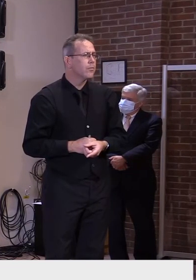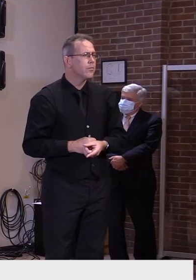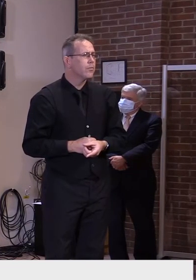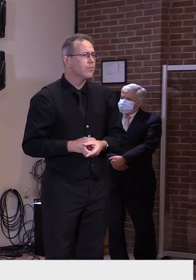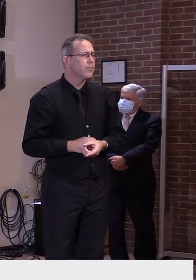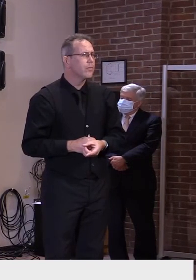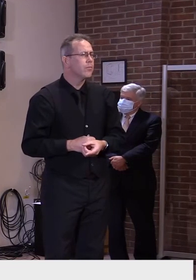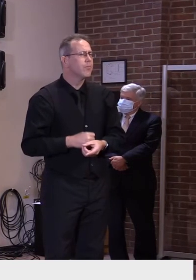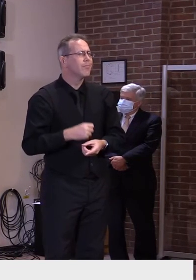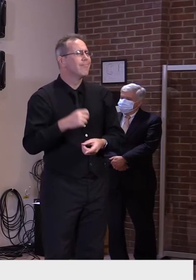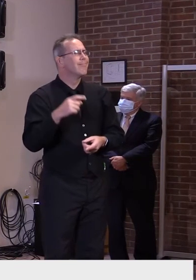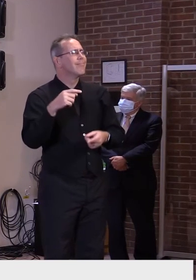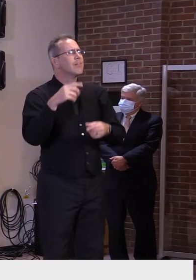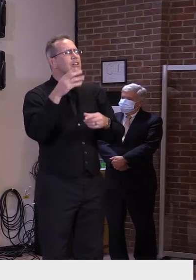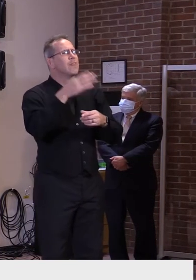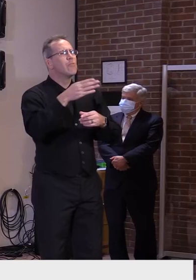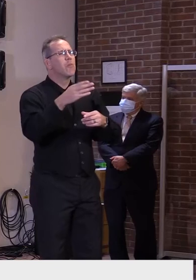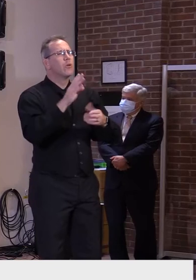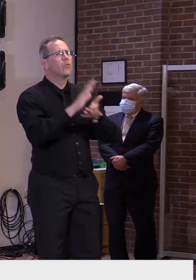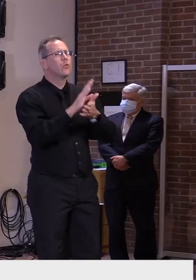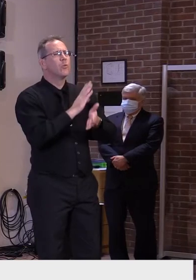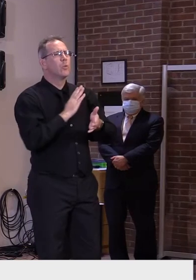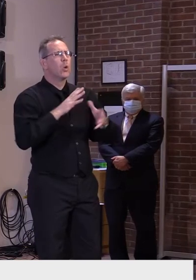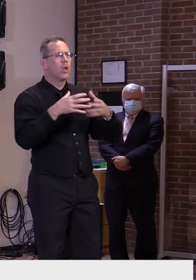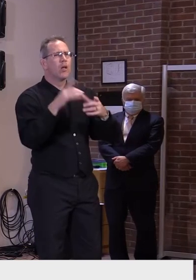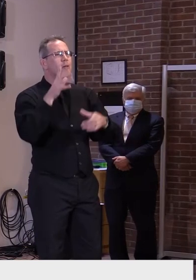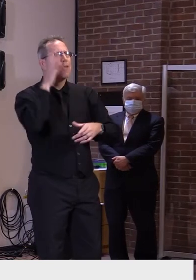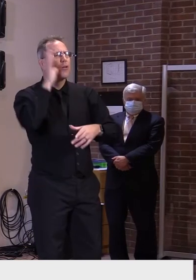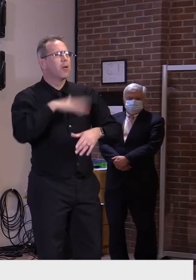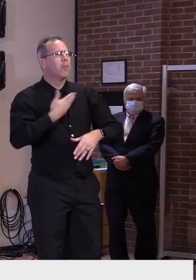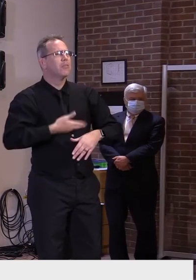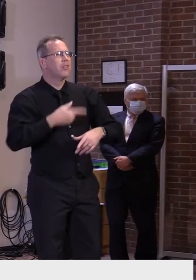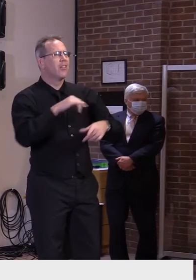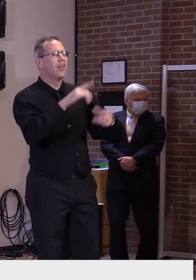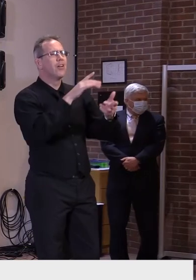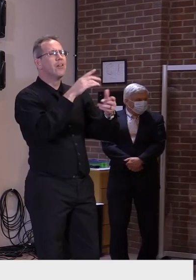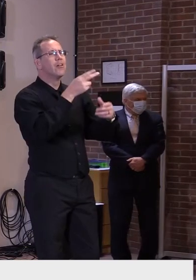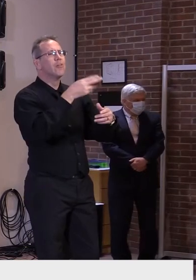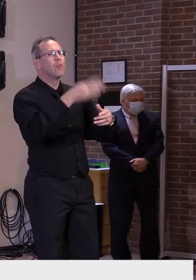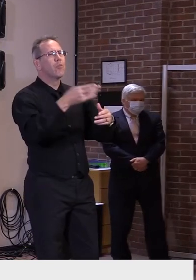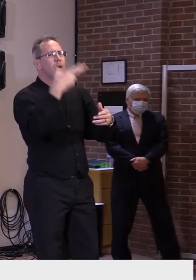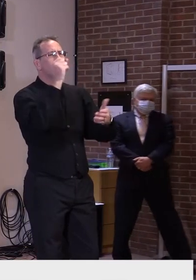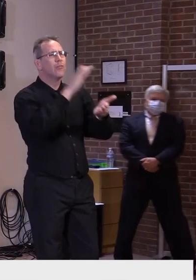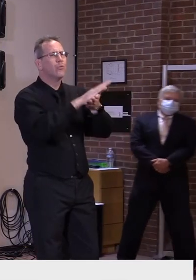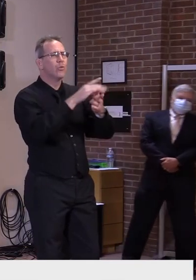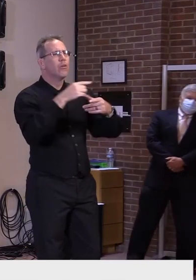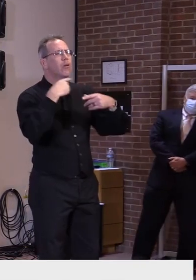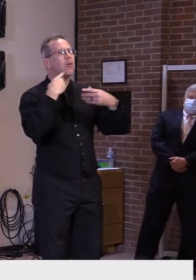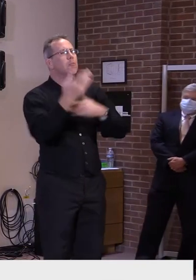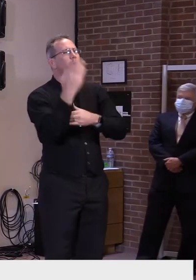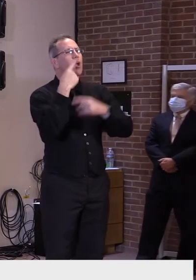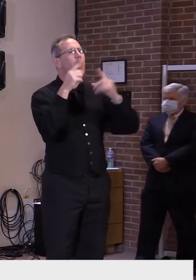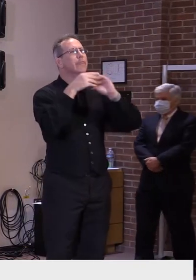other schools. Is it sort of being promoted? Is it encouraged? And what your view is on this?